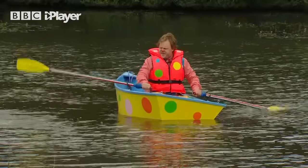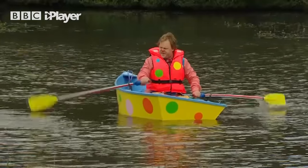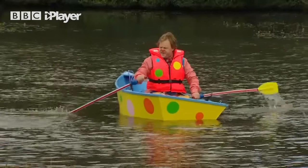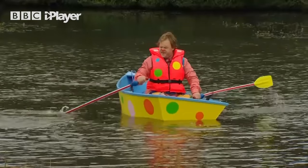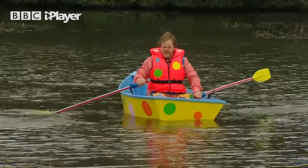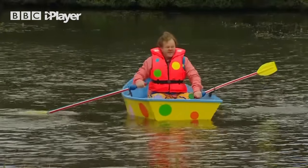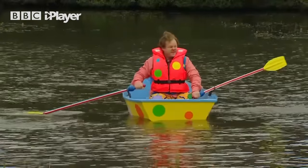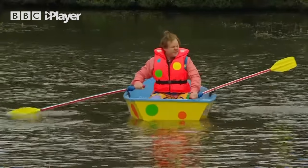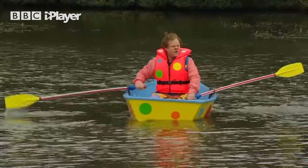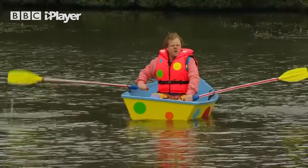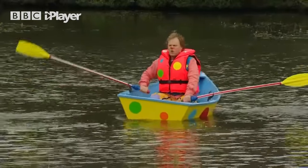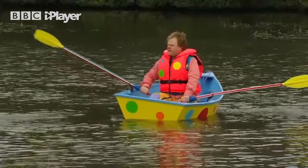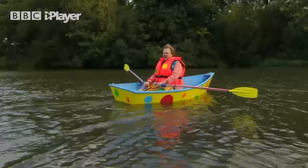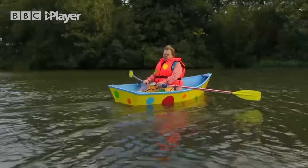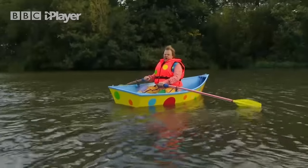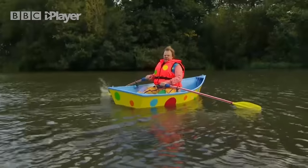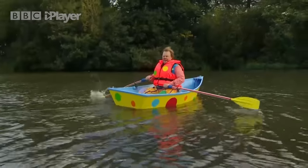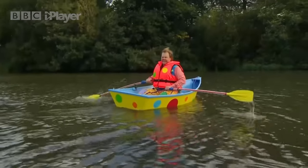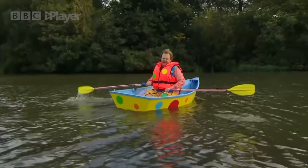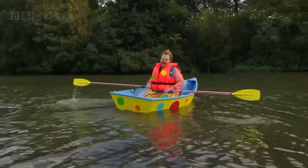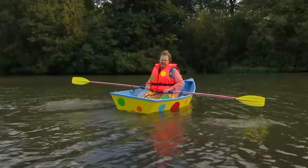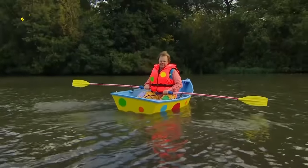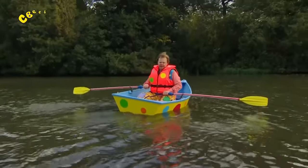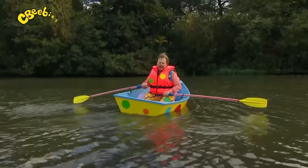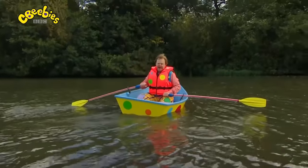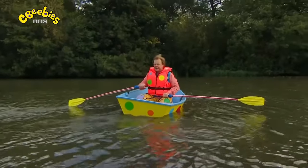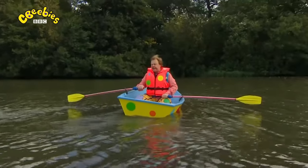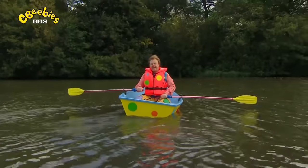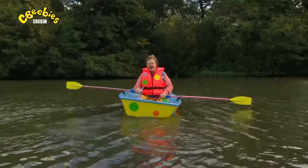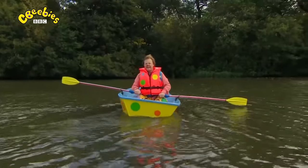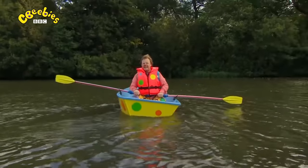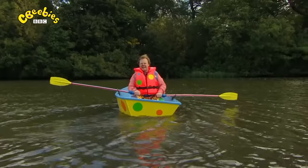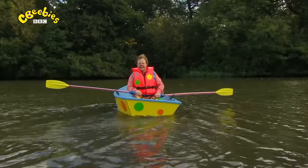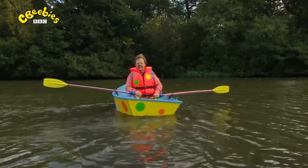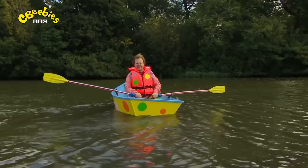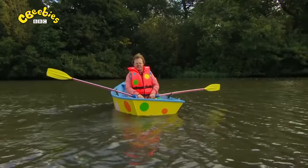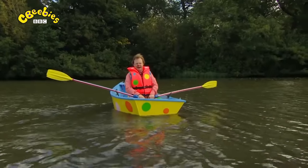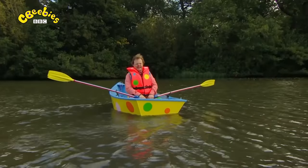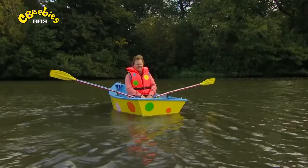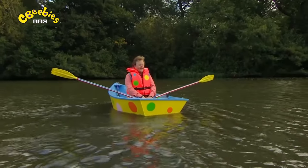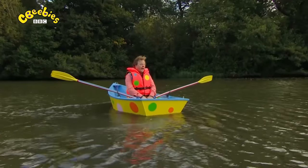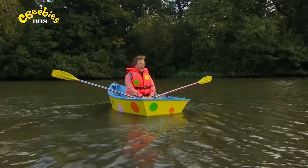are you okay rowing is hard work i think i'll have a little rest